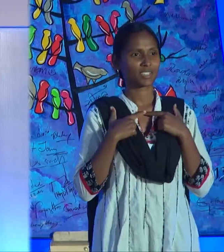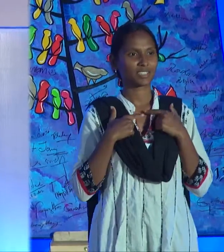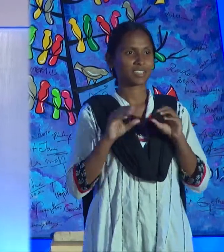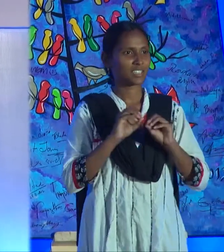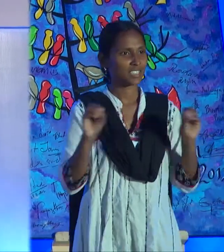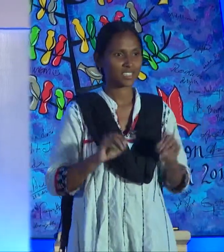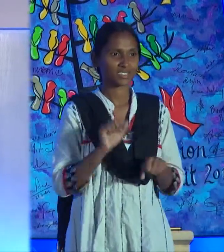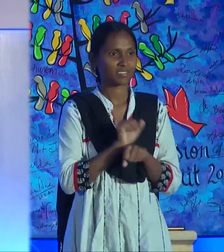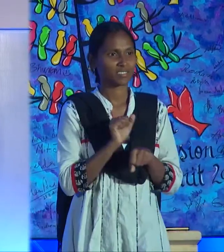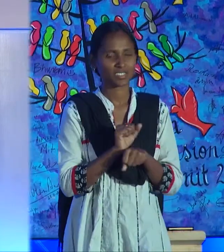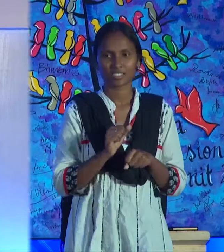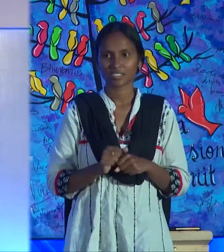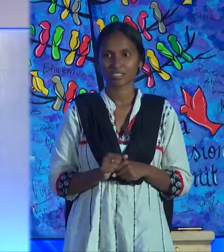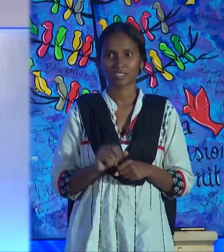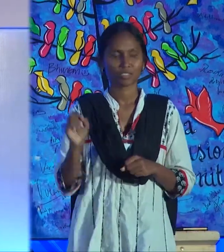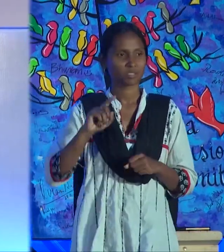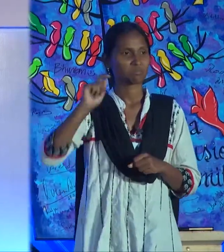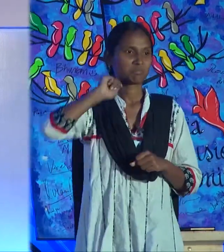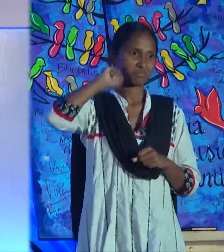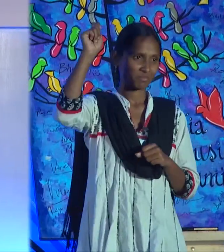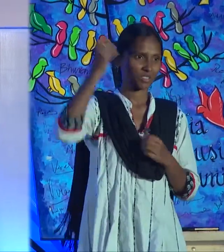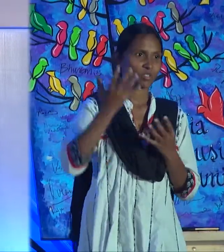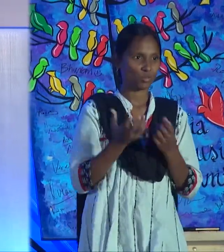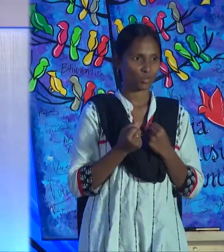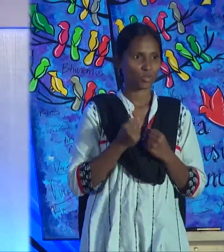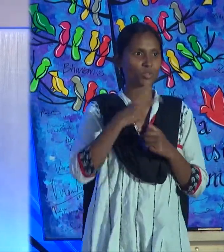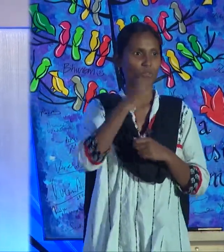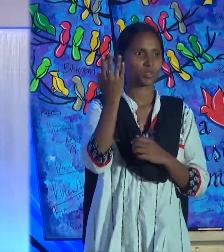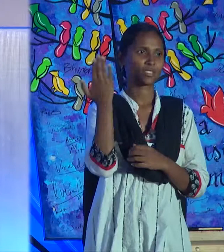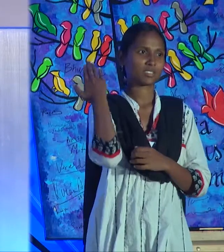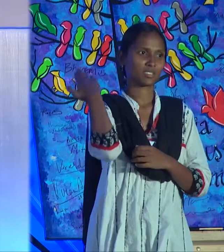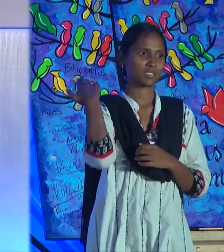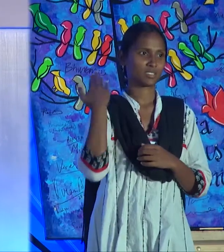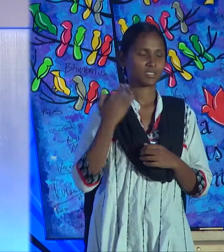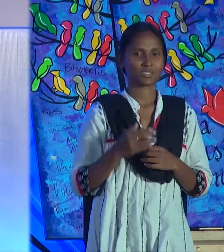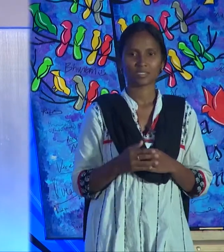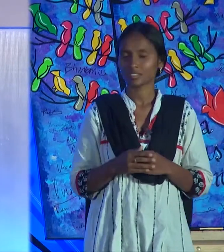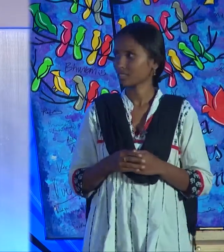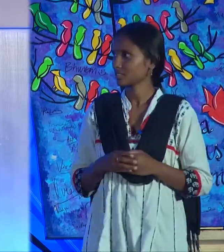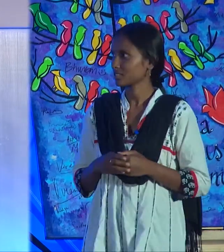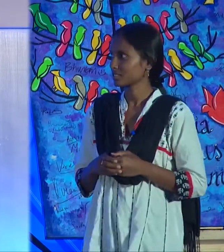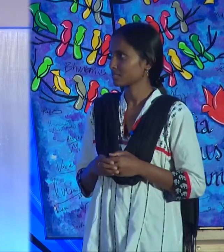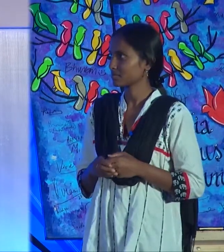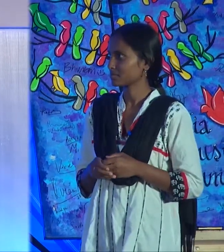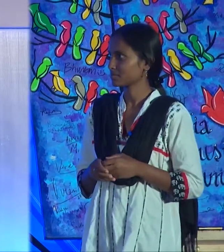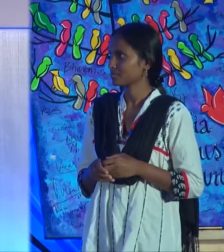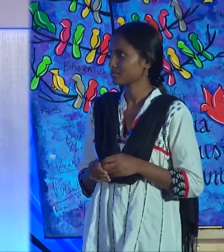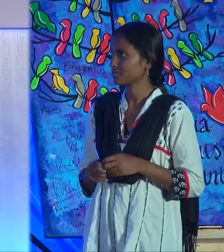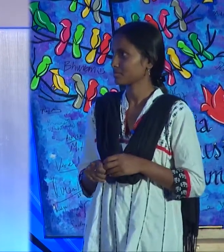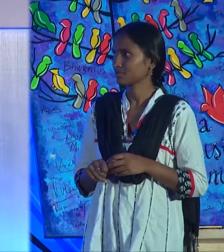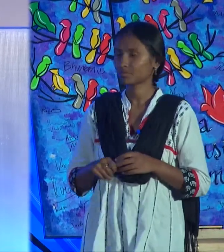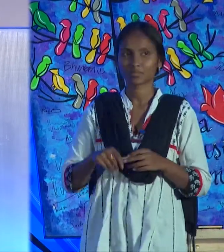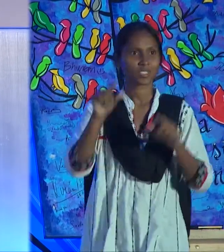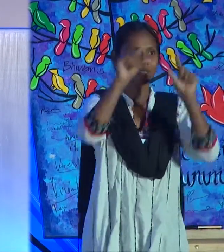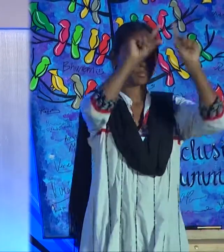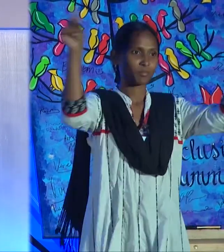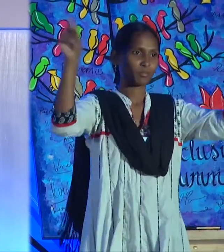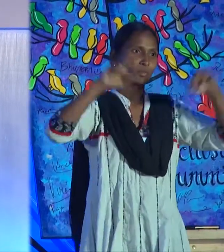is working out for me. I tried committing suicide 2 days ago. Unfortunately, kismat bhi saath nahi diya, and the pipe